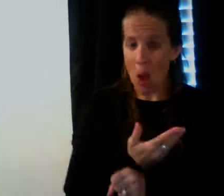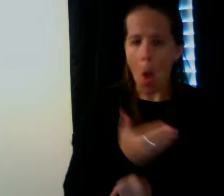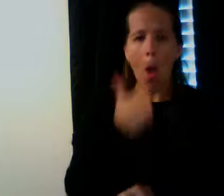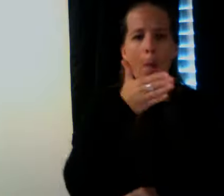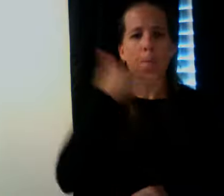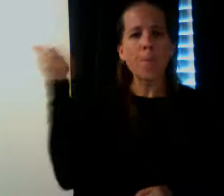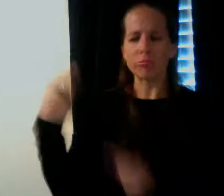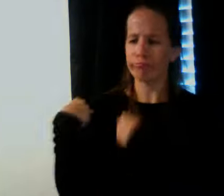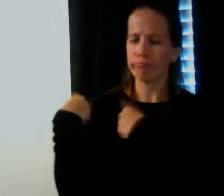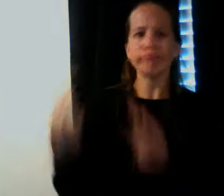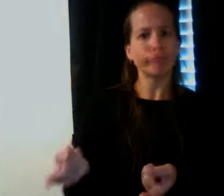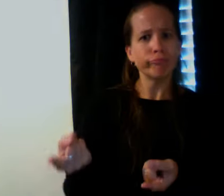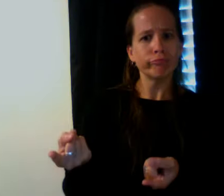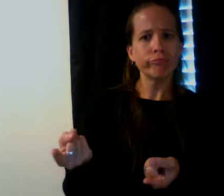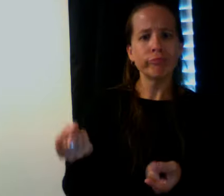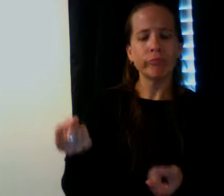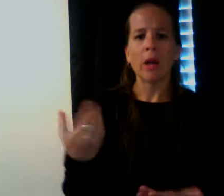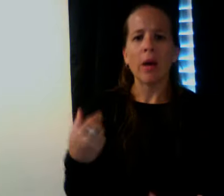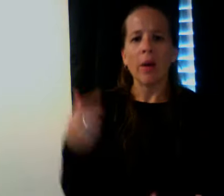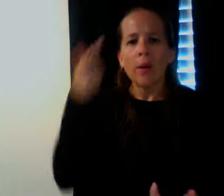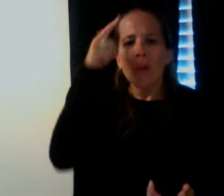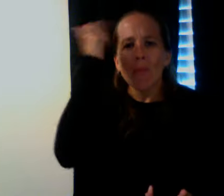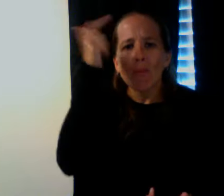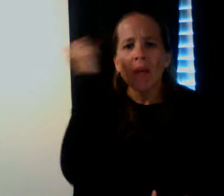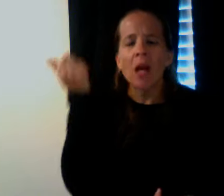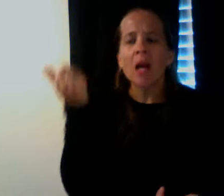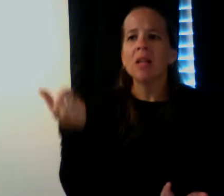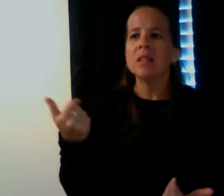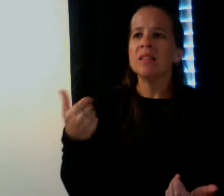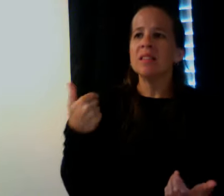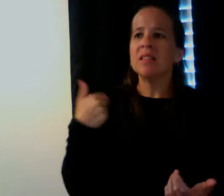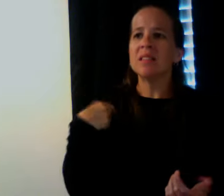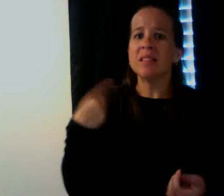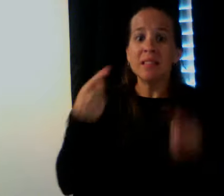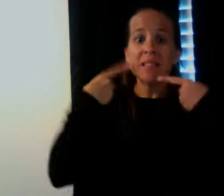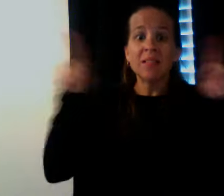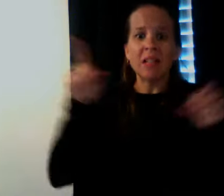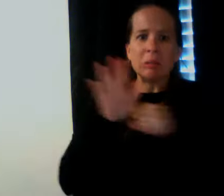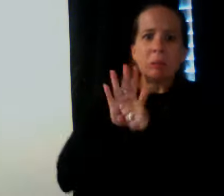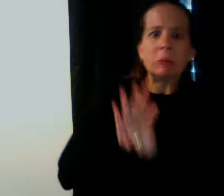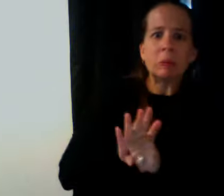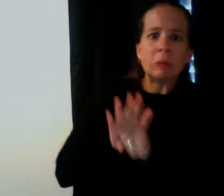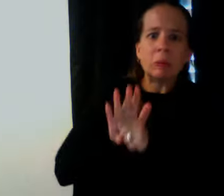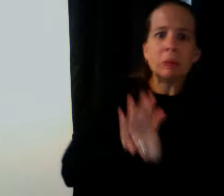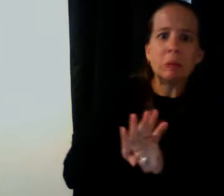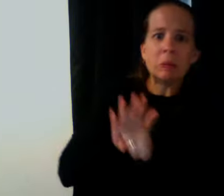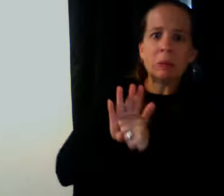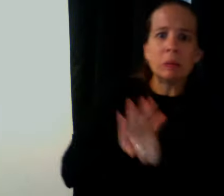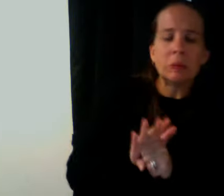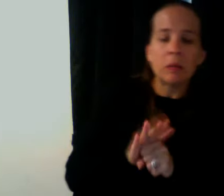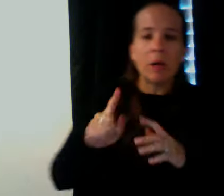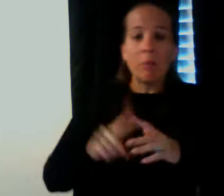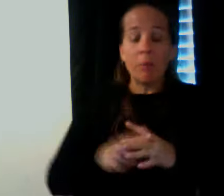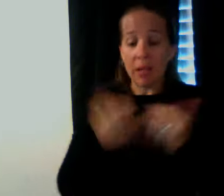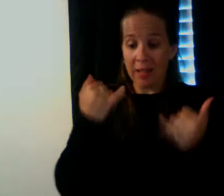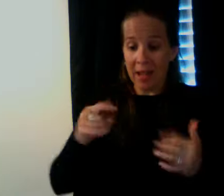The heaviness of being successful was replaced by the lightness of being a beginner again, less sure about everything. It freed me to